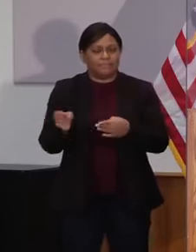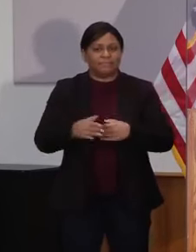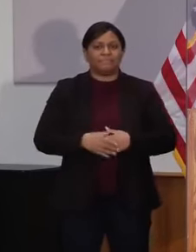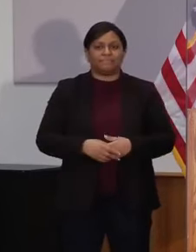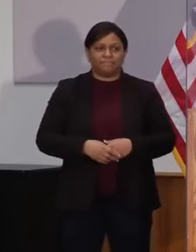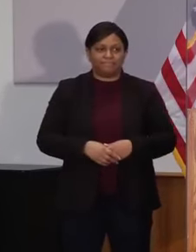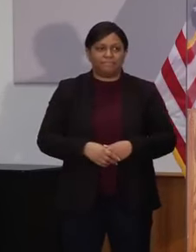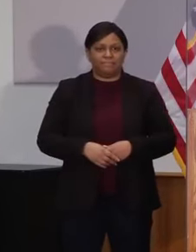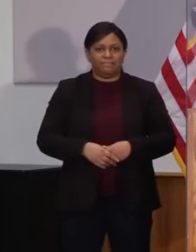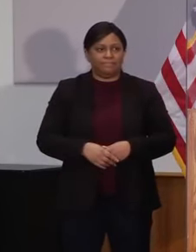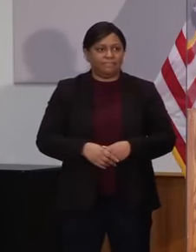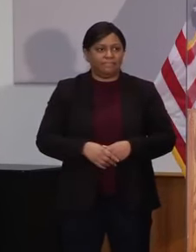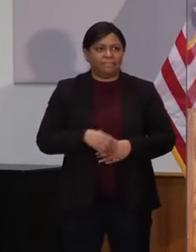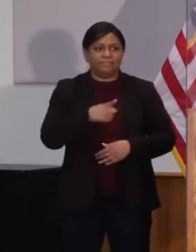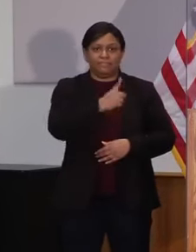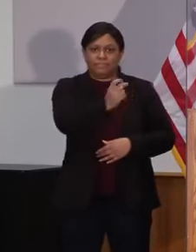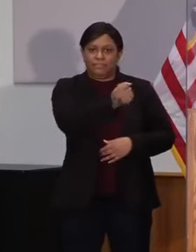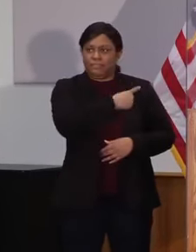Governor,